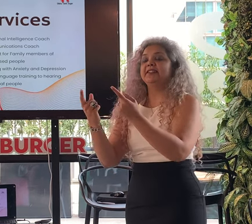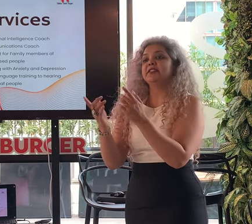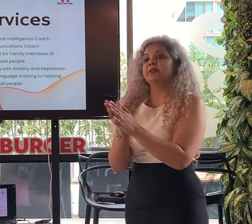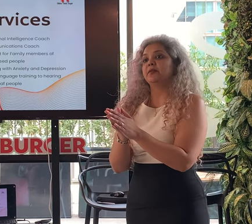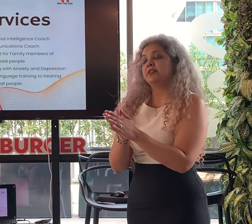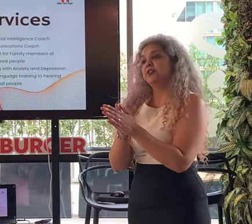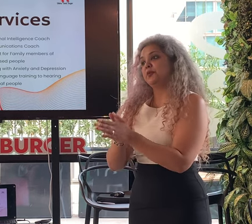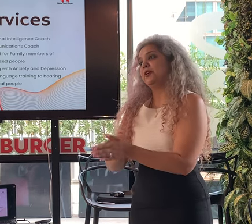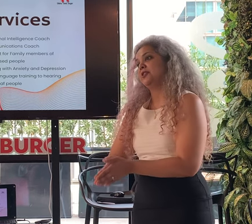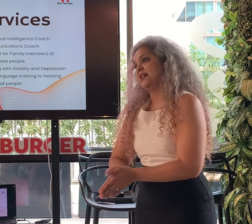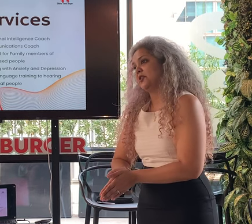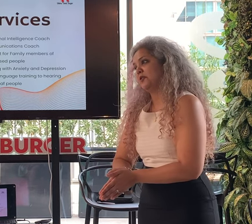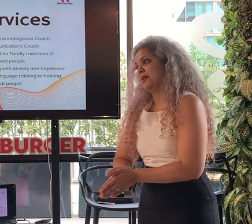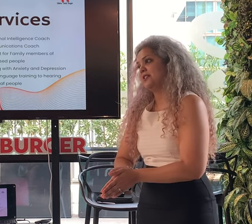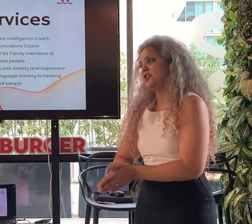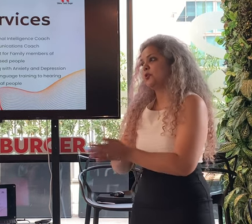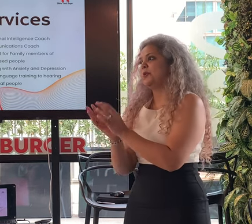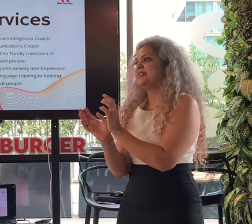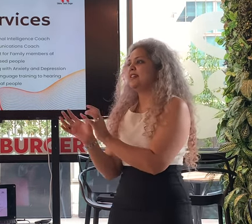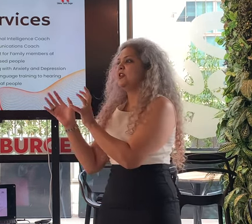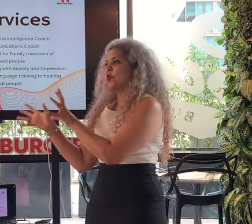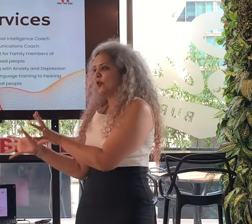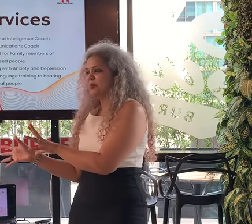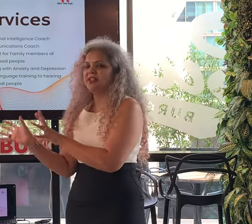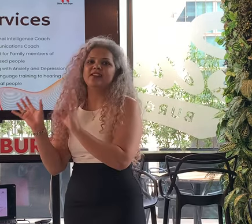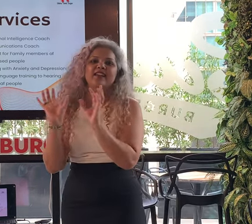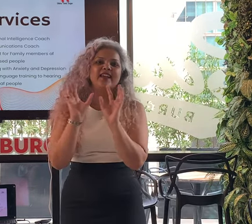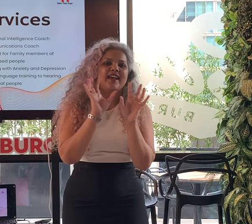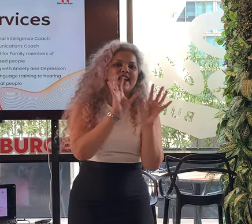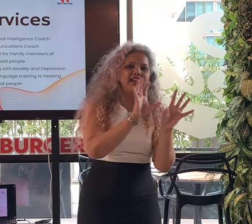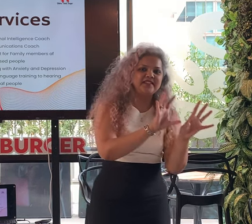this is a. This could be your take away message. We say normal. And.